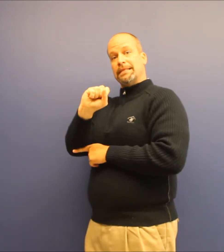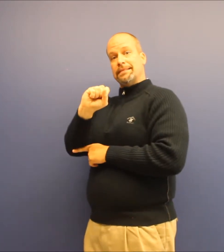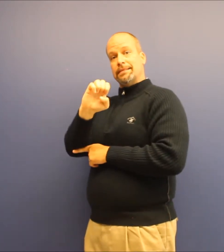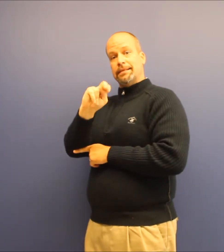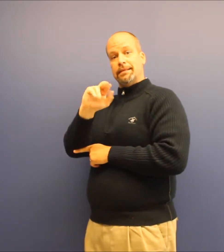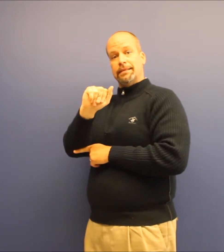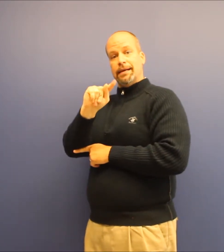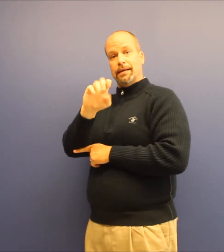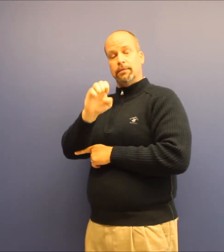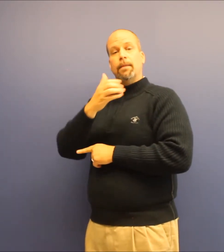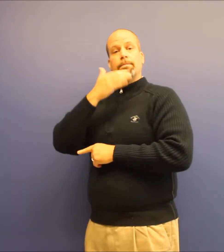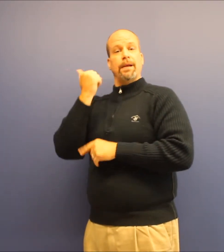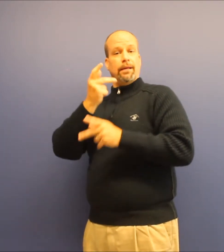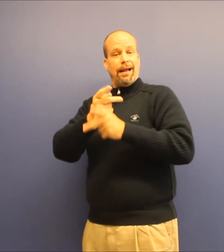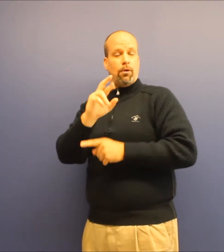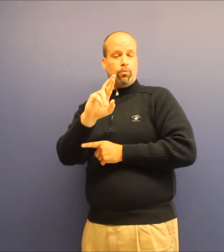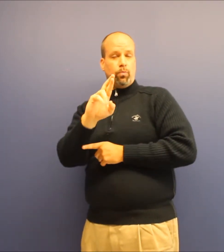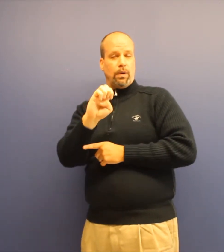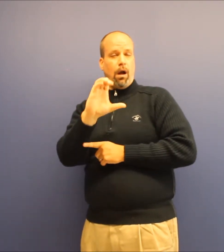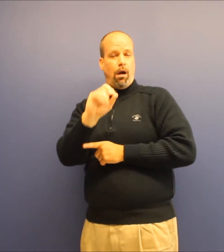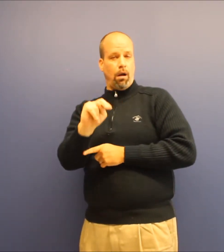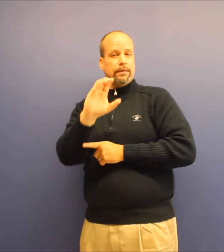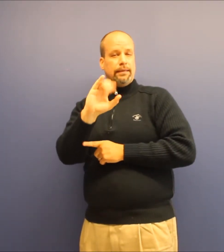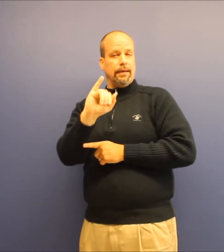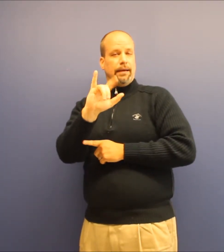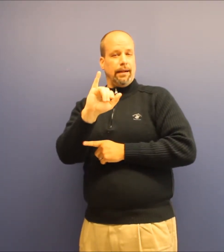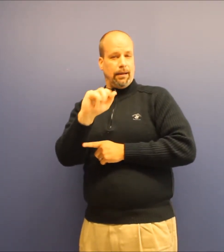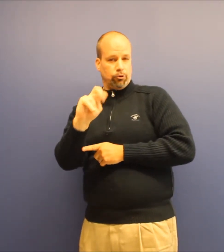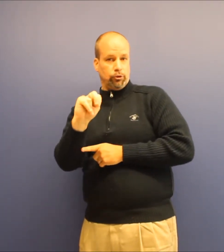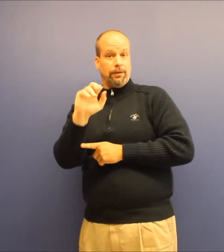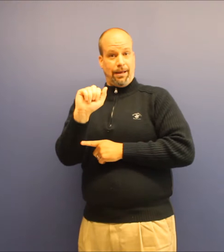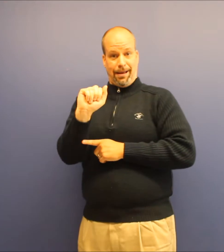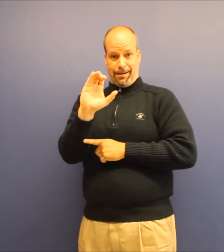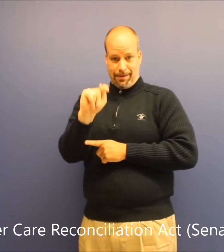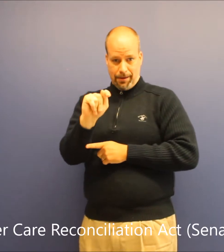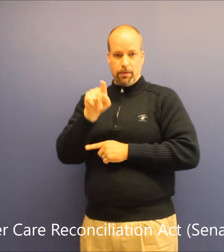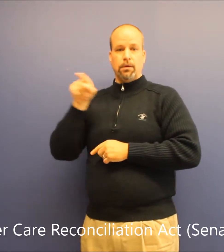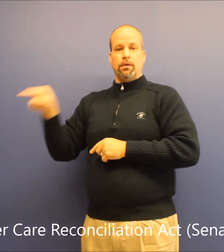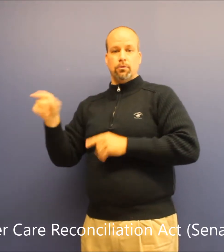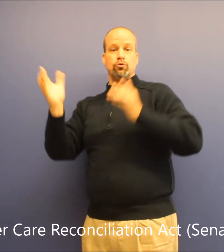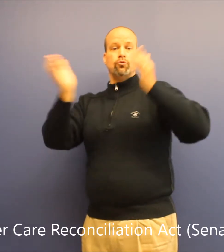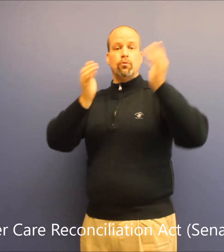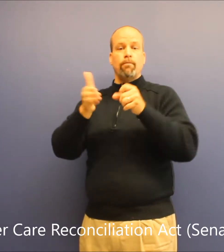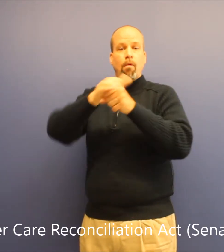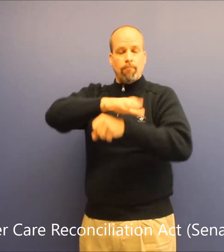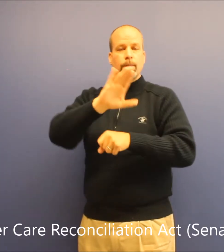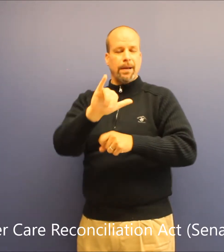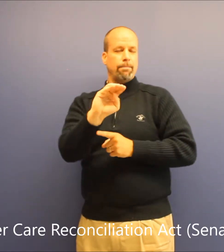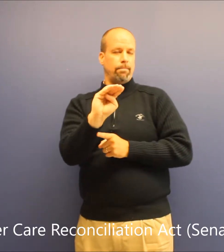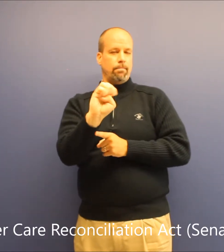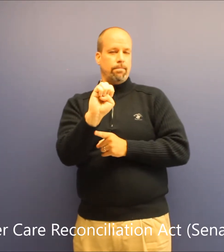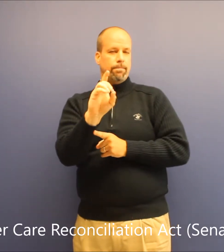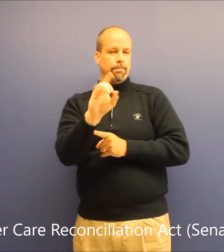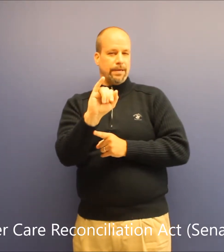With the Senate bill, the Better Care Reconciliation Act, services covered by Medicaid could be cut